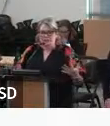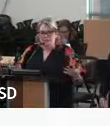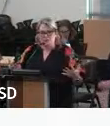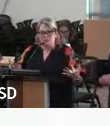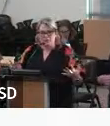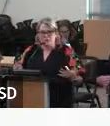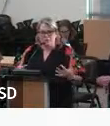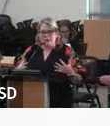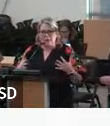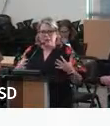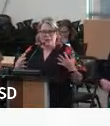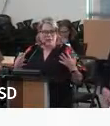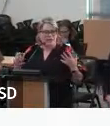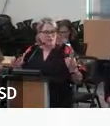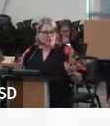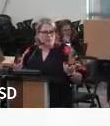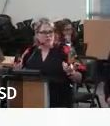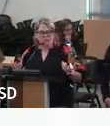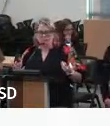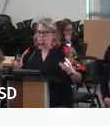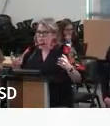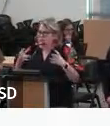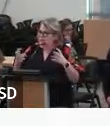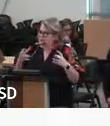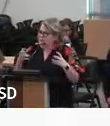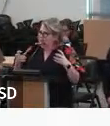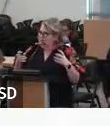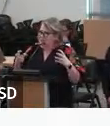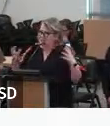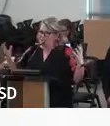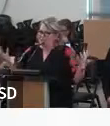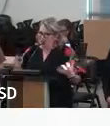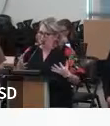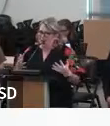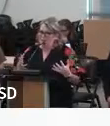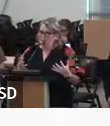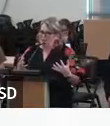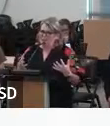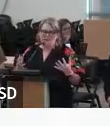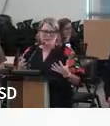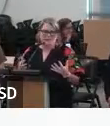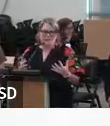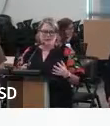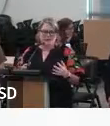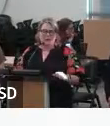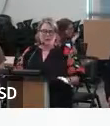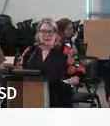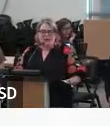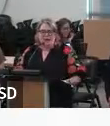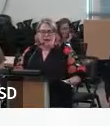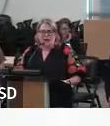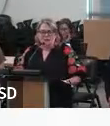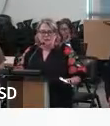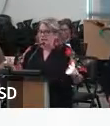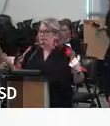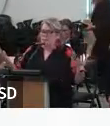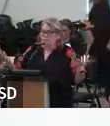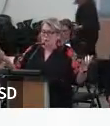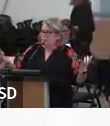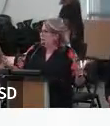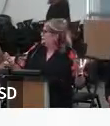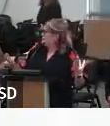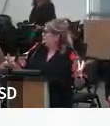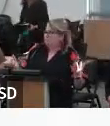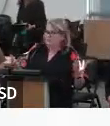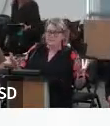fun things this week. We made terrariums with some succulents for our end of the year get together. Tonight we